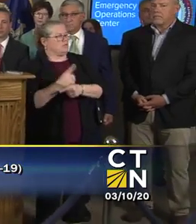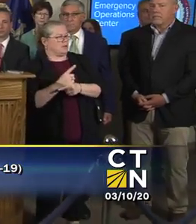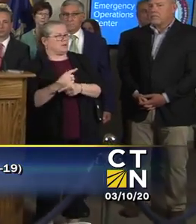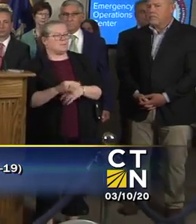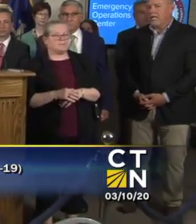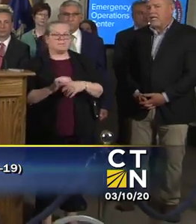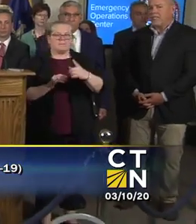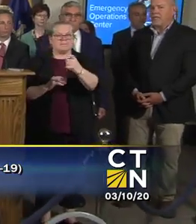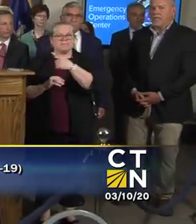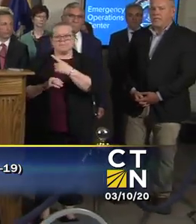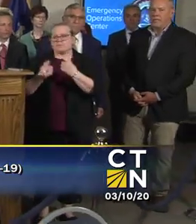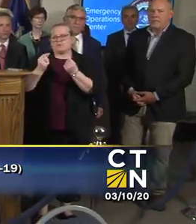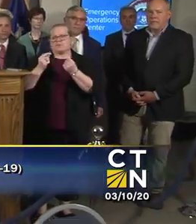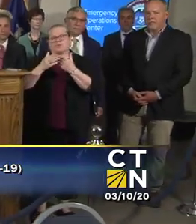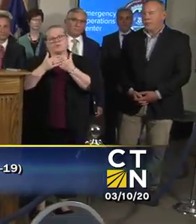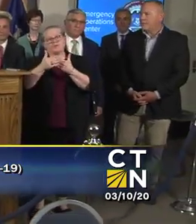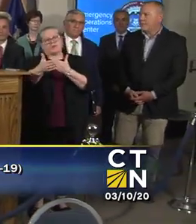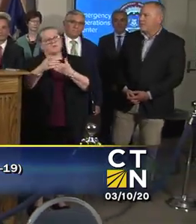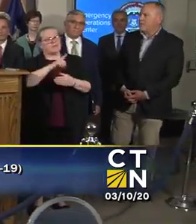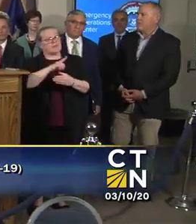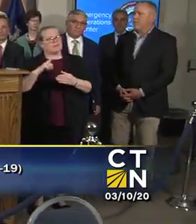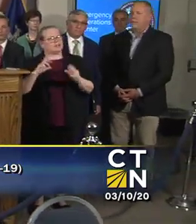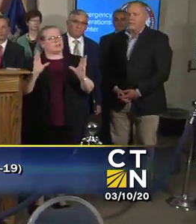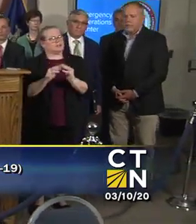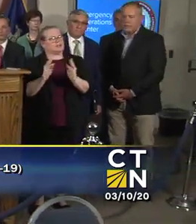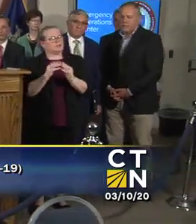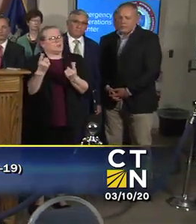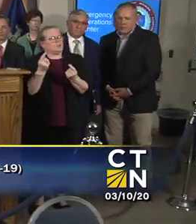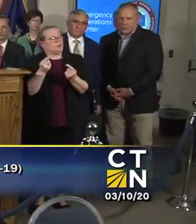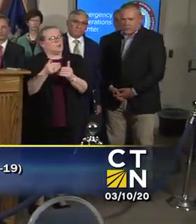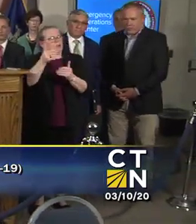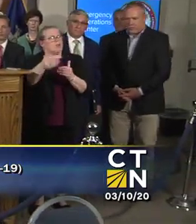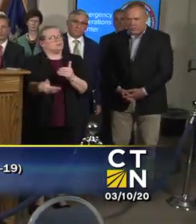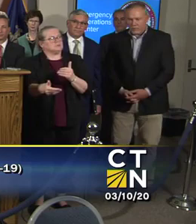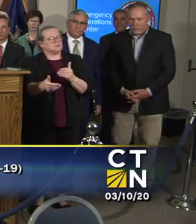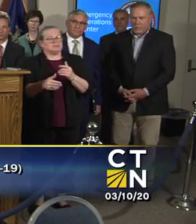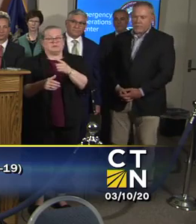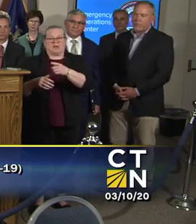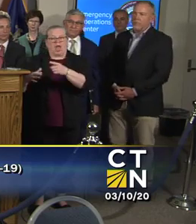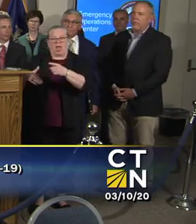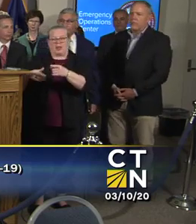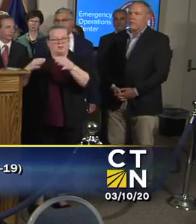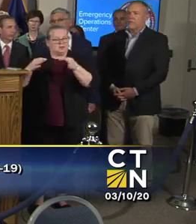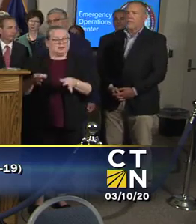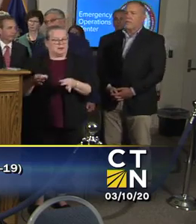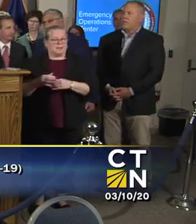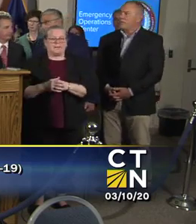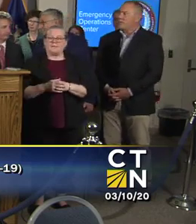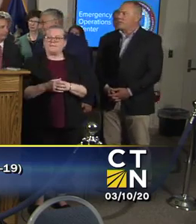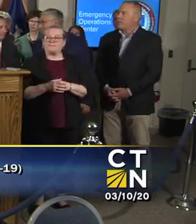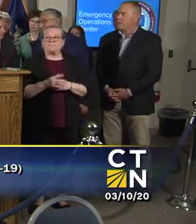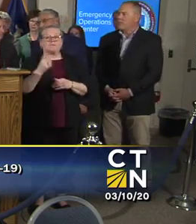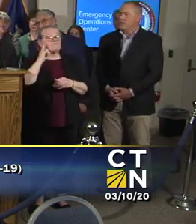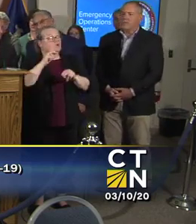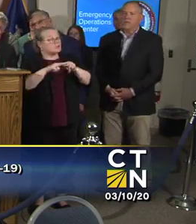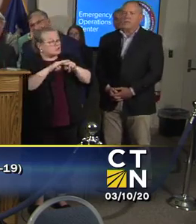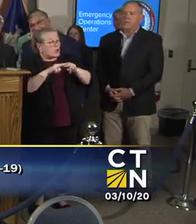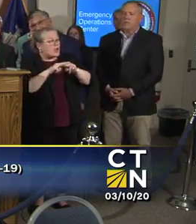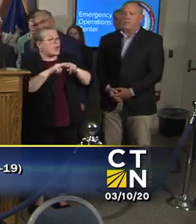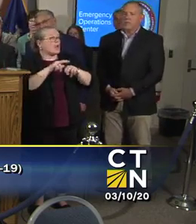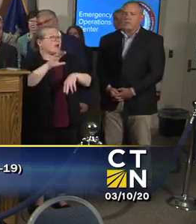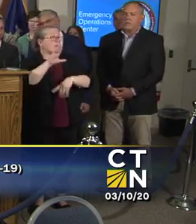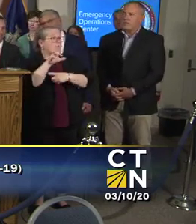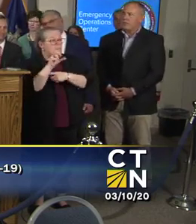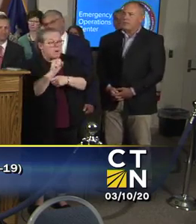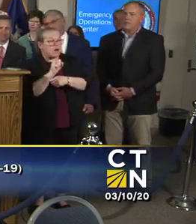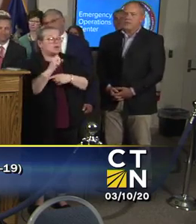session? Not as of yet. No. In terms of mass transit, any message to the passengers? What are you guys doing in terms